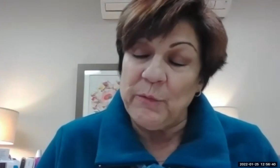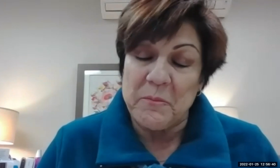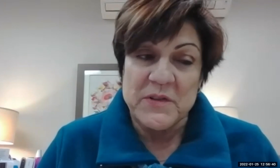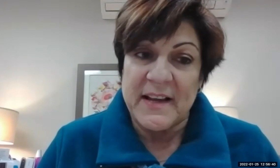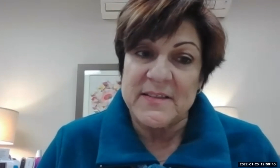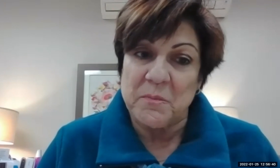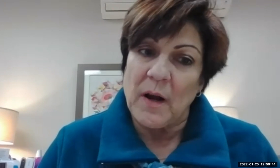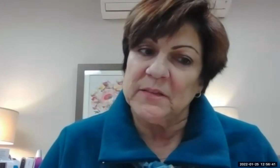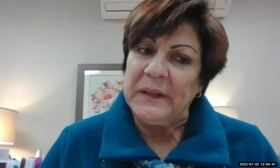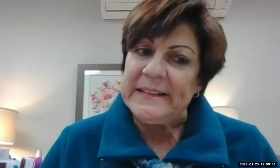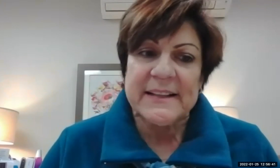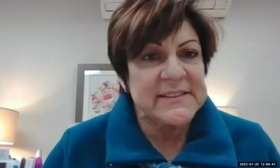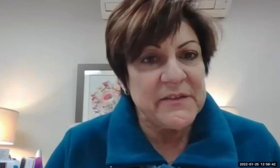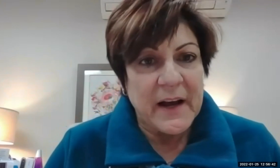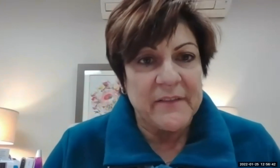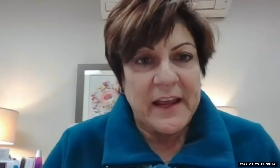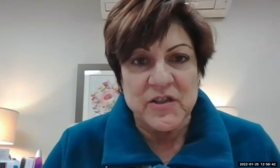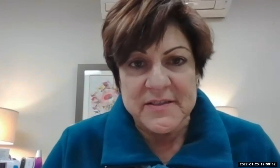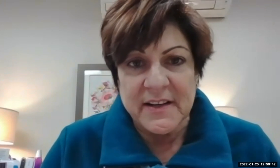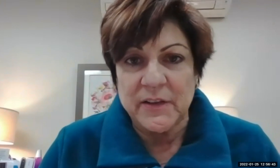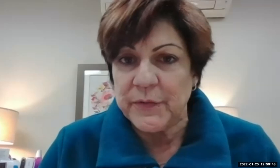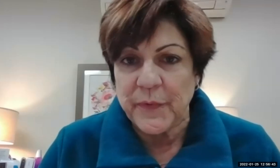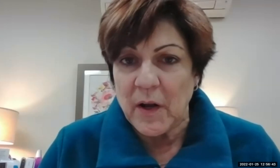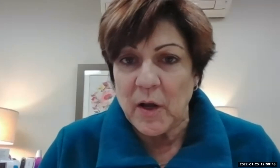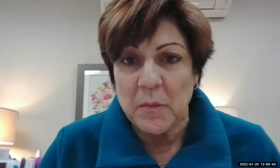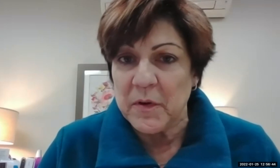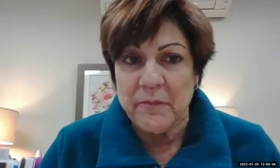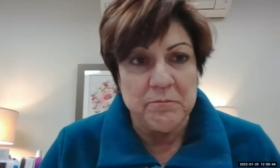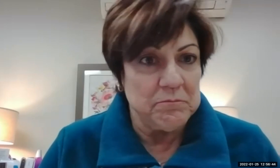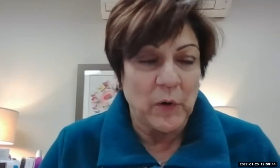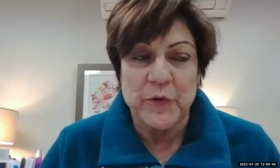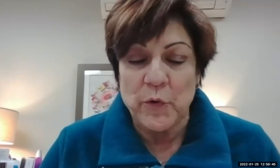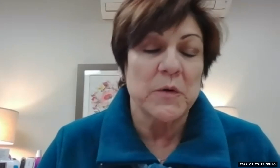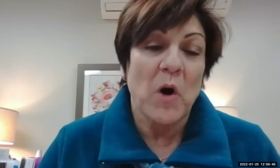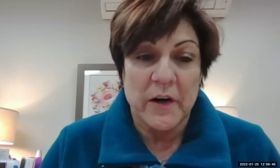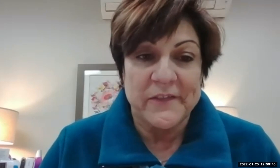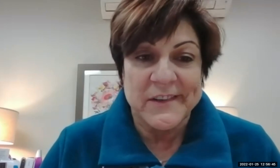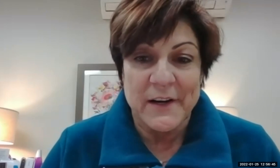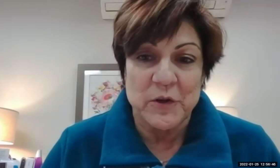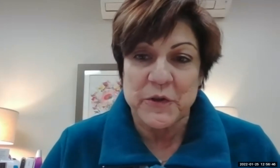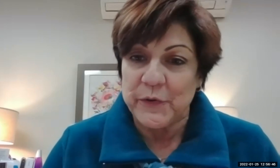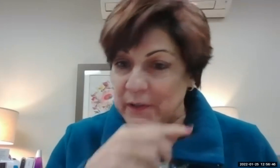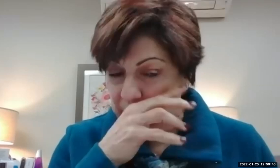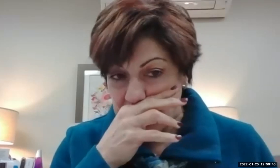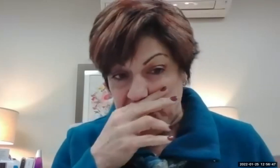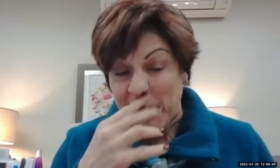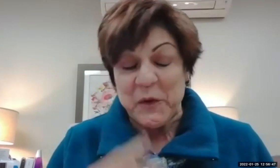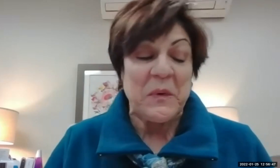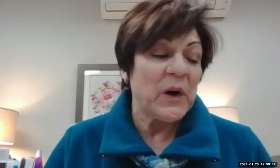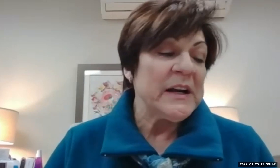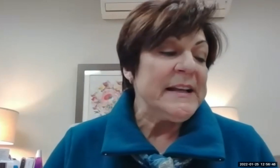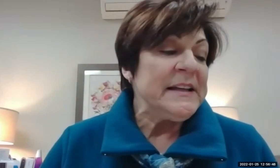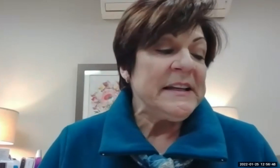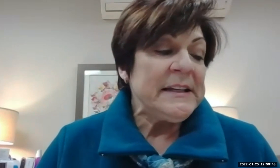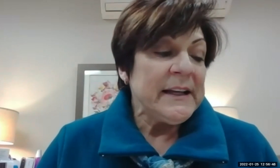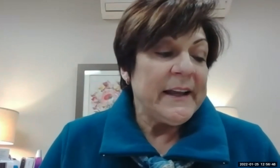NJACP represents approximately 65 agencies from the most northern part of the state of New Jersey to the most southern